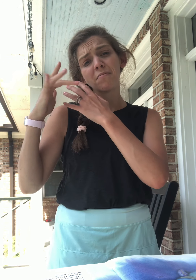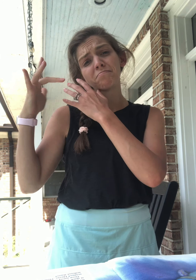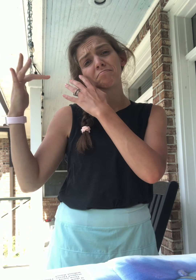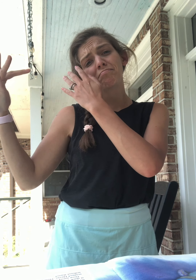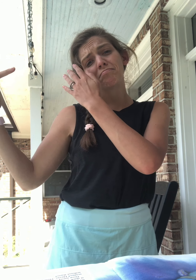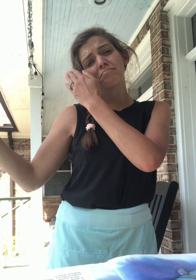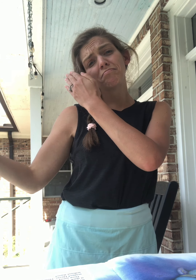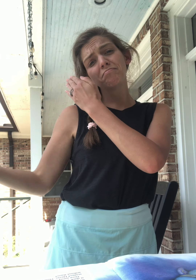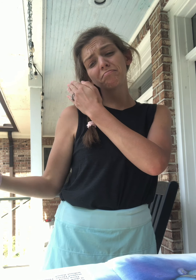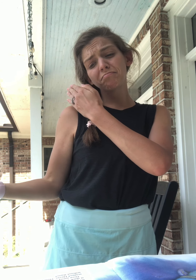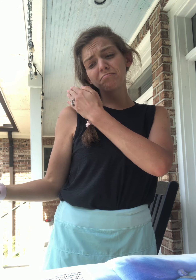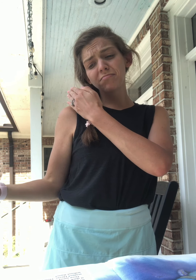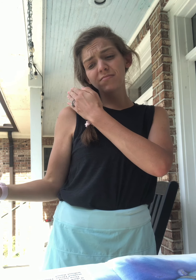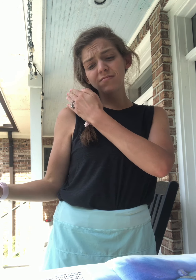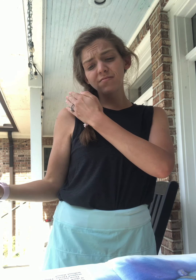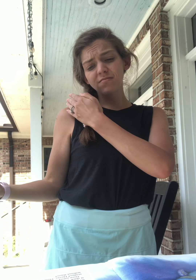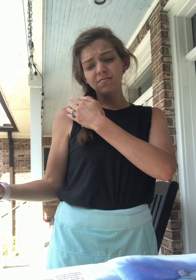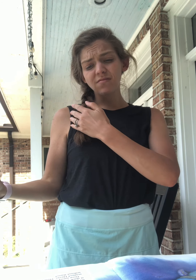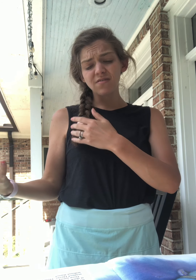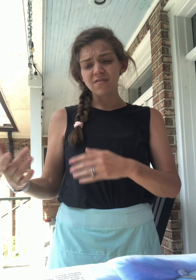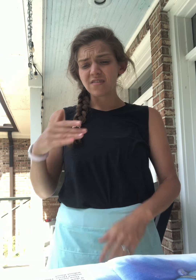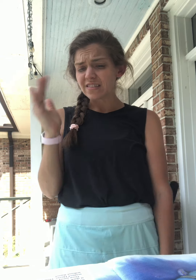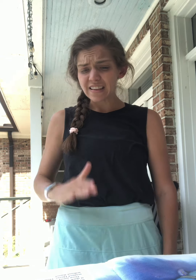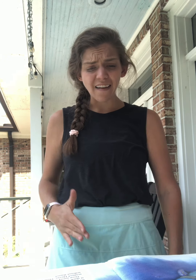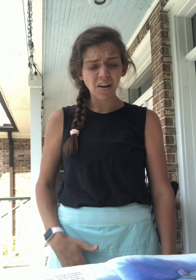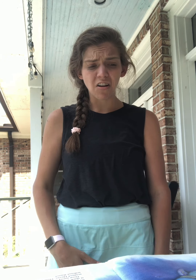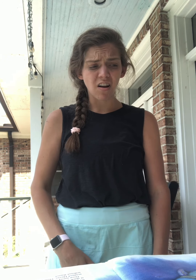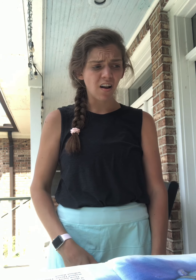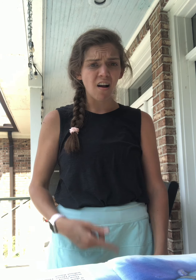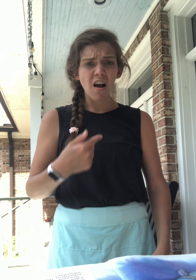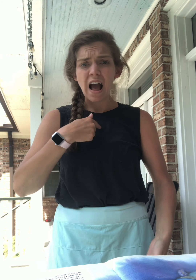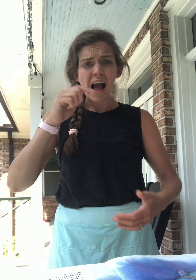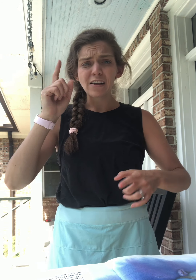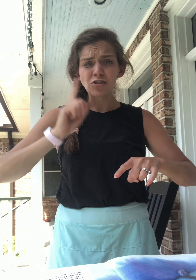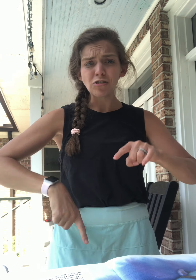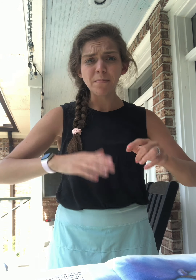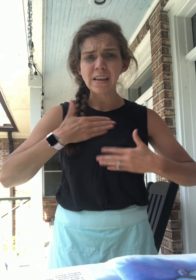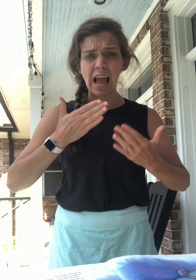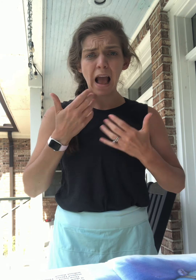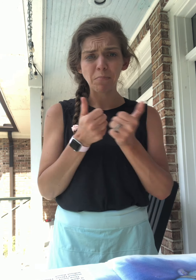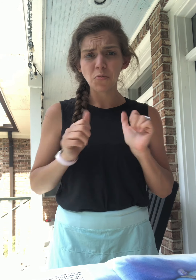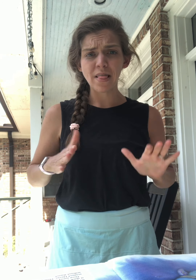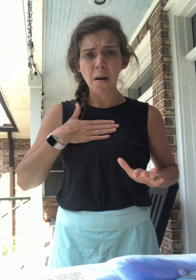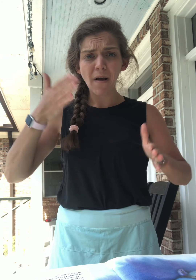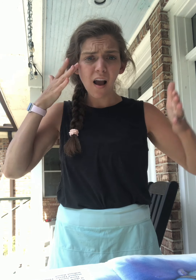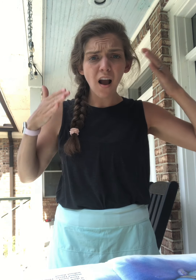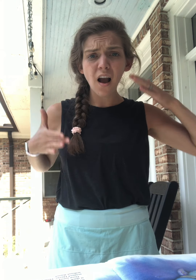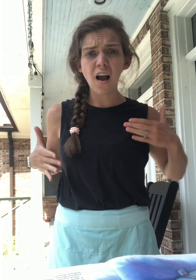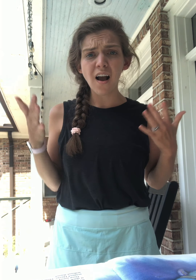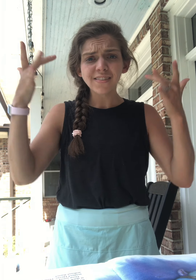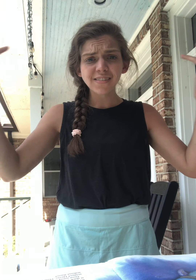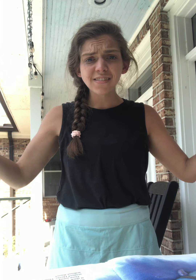shining scales? Never! How could I ever be happy without them?